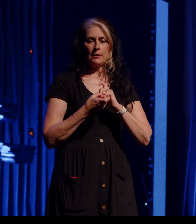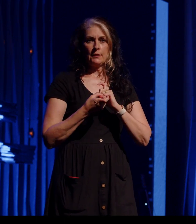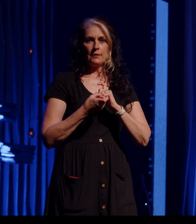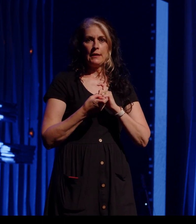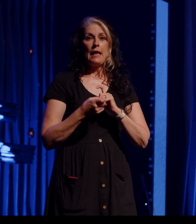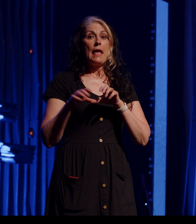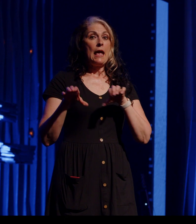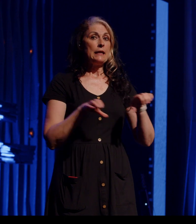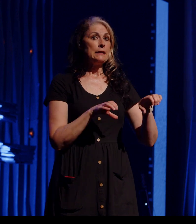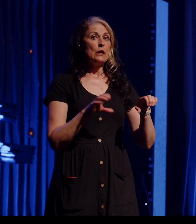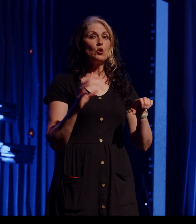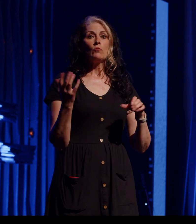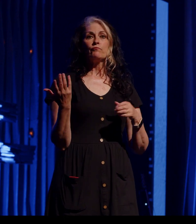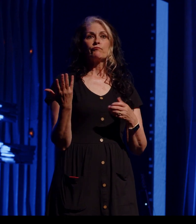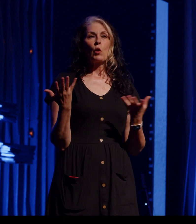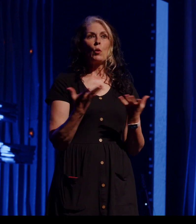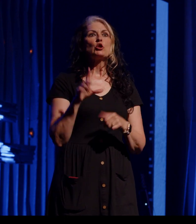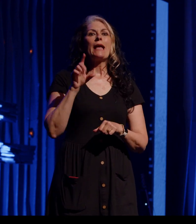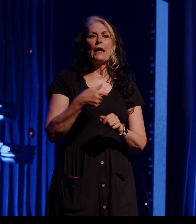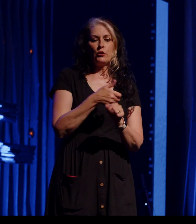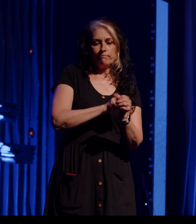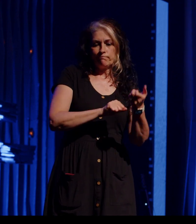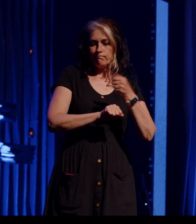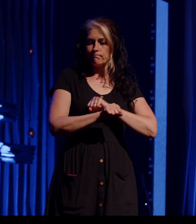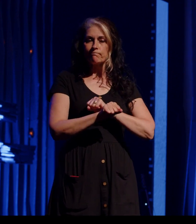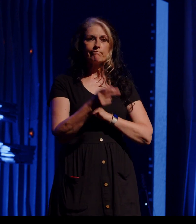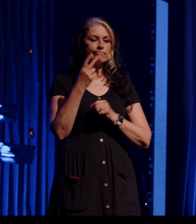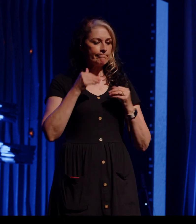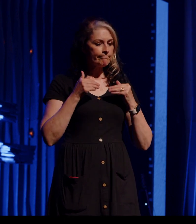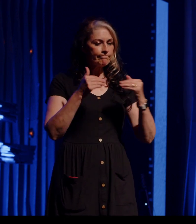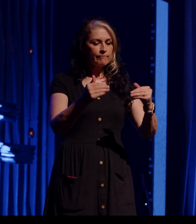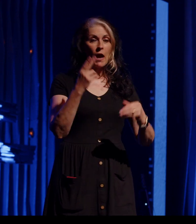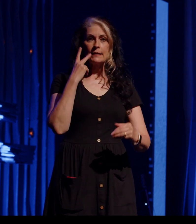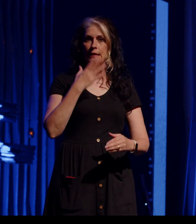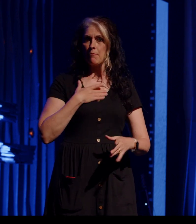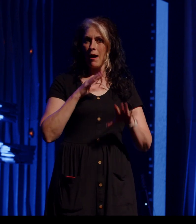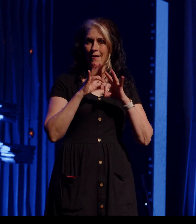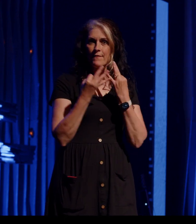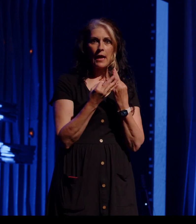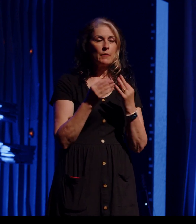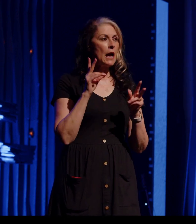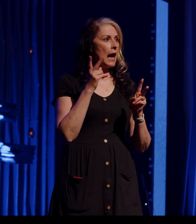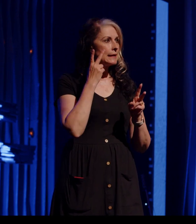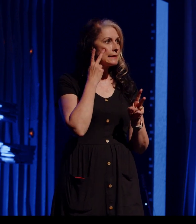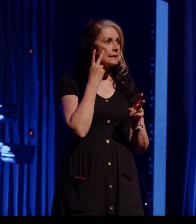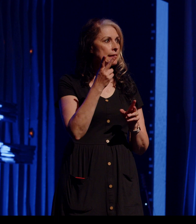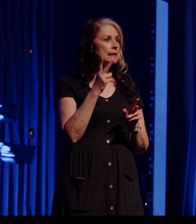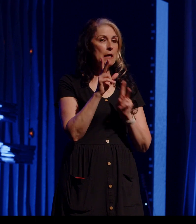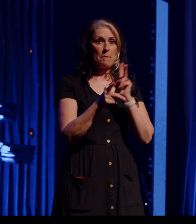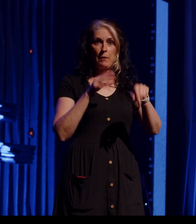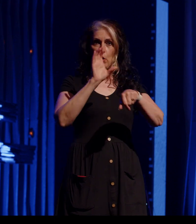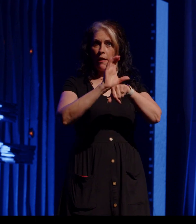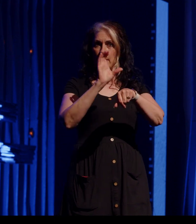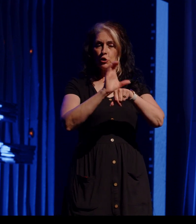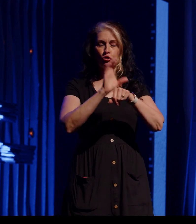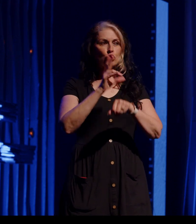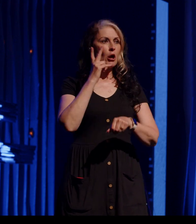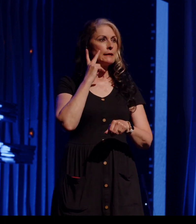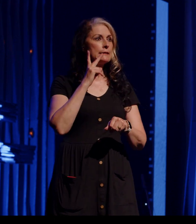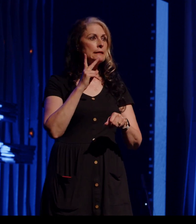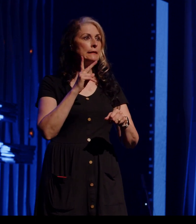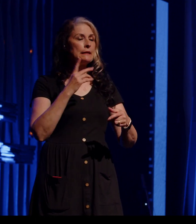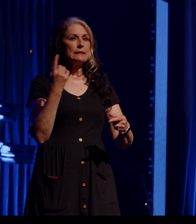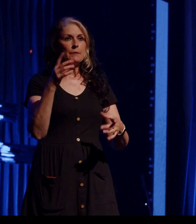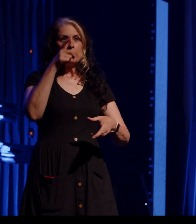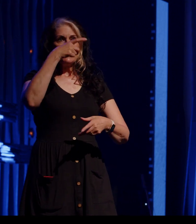what she had to do. I've seen that in my own family. I've seen that in people in this church, women in this church, that when